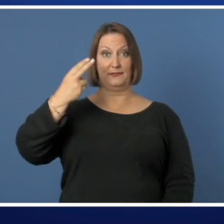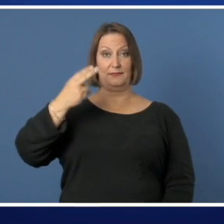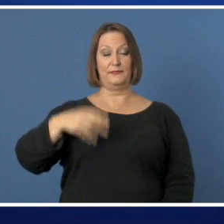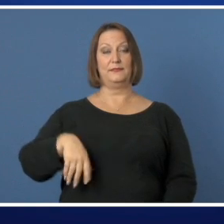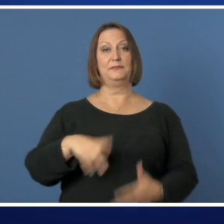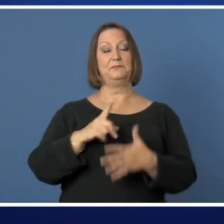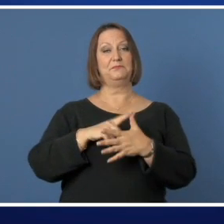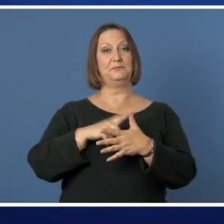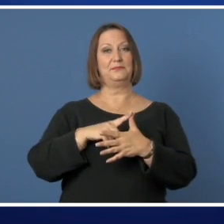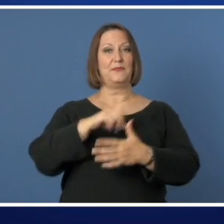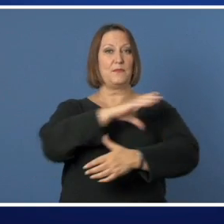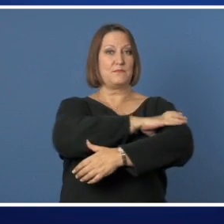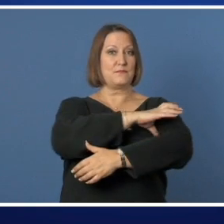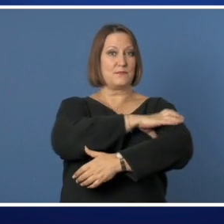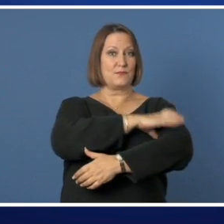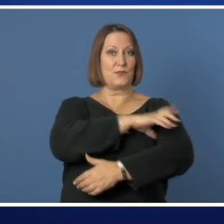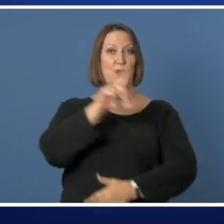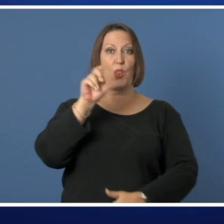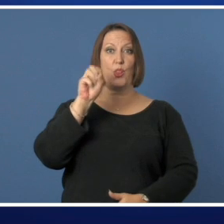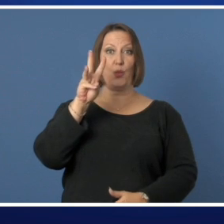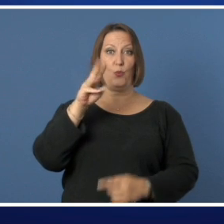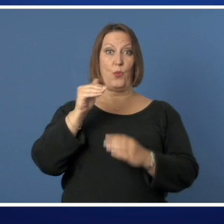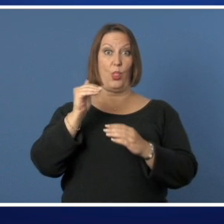Low blood pressure,